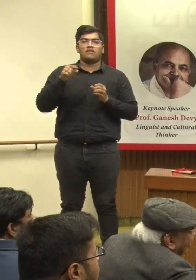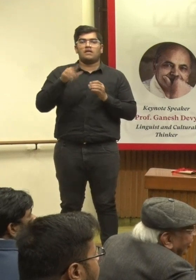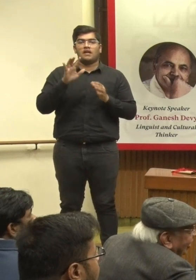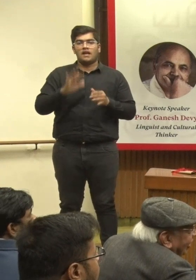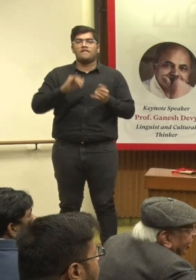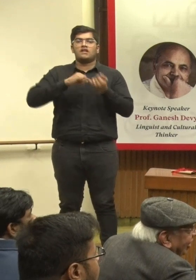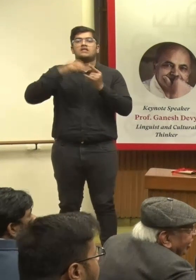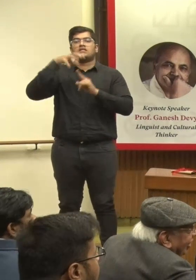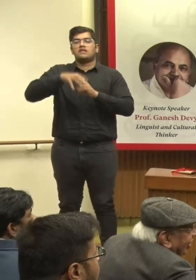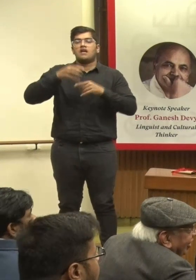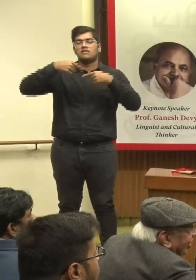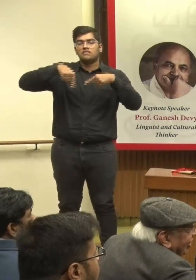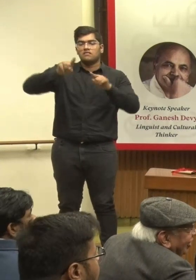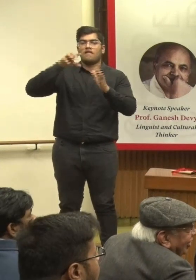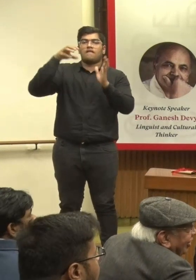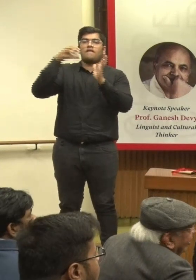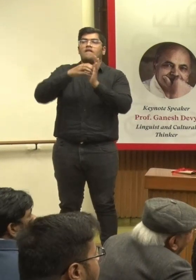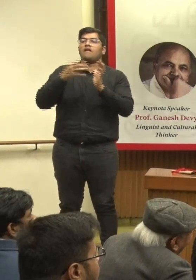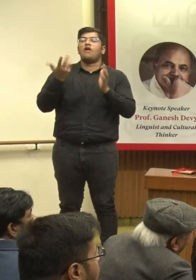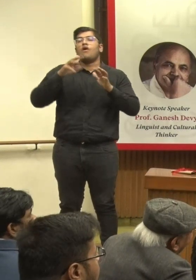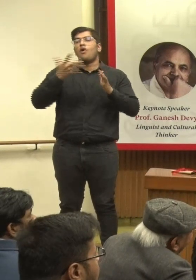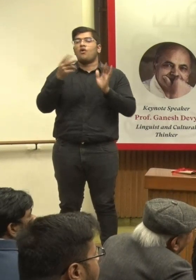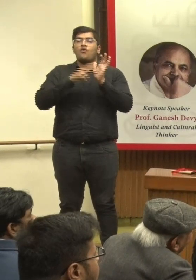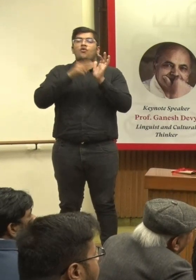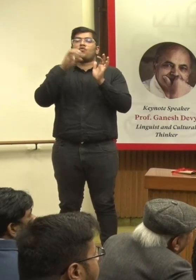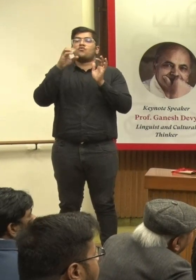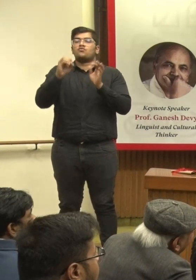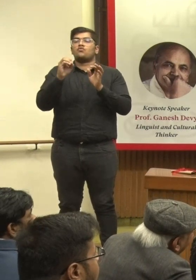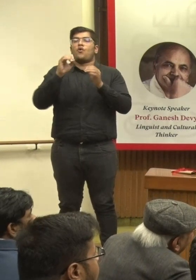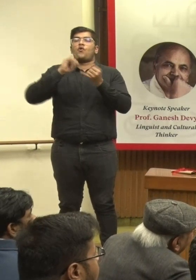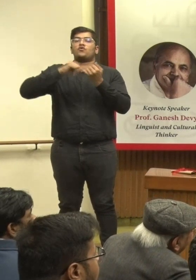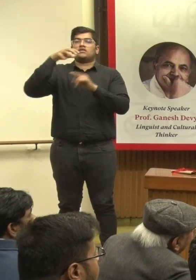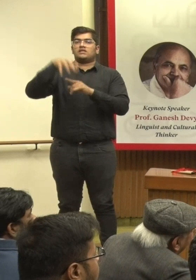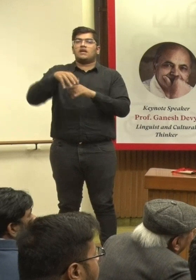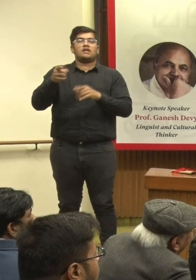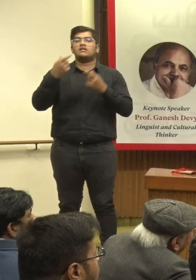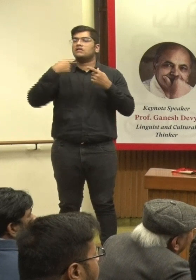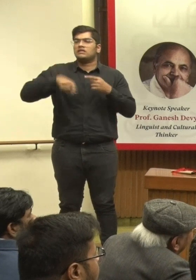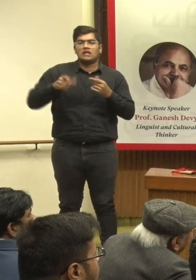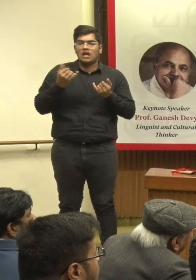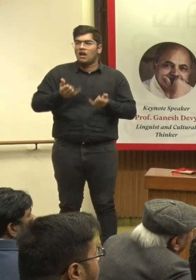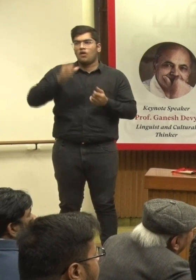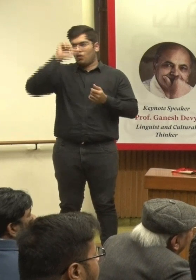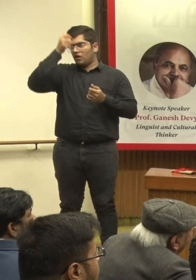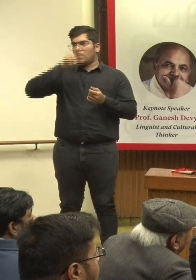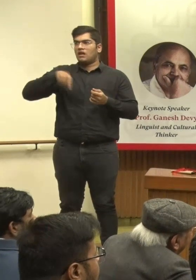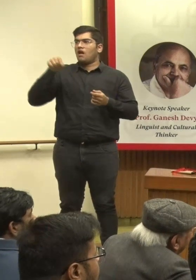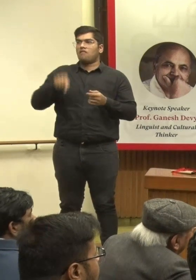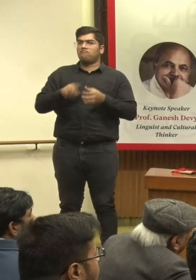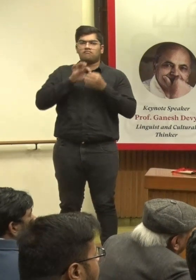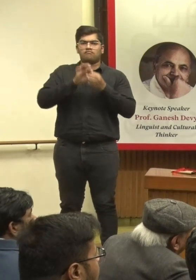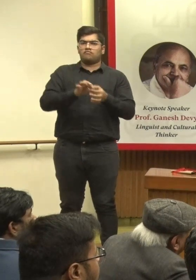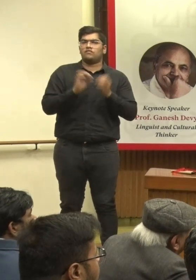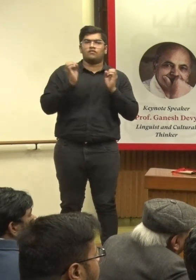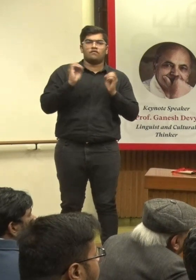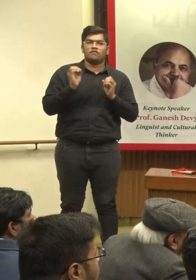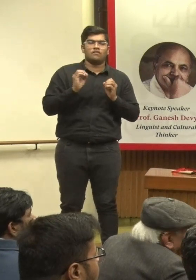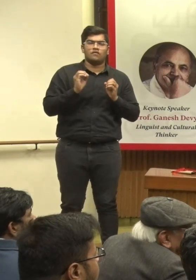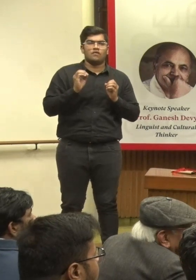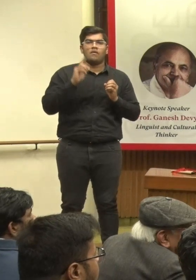itself, a no state by itself, which is still not officially part of the Indian Republic, but